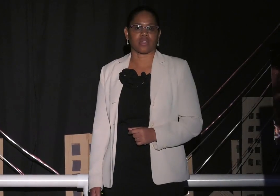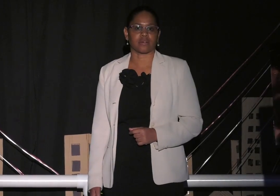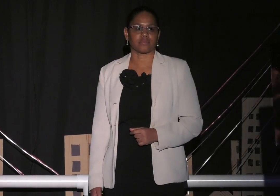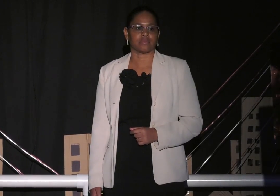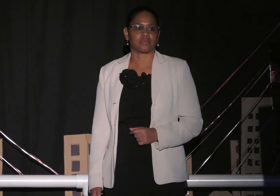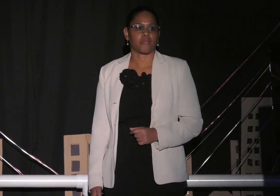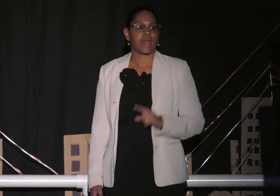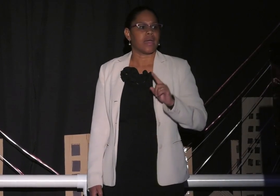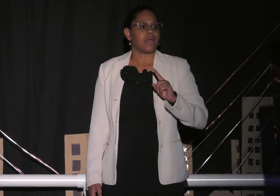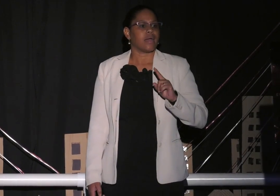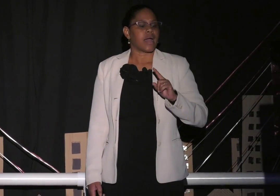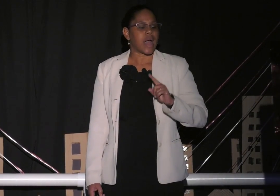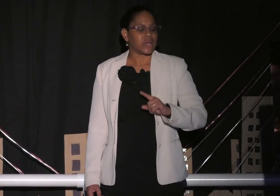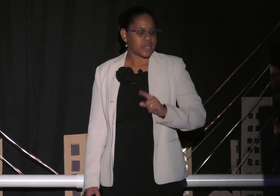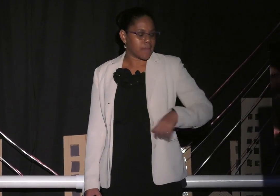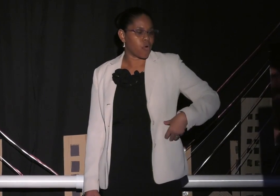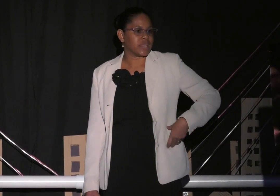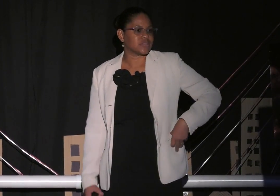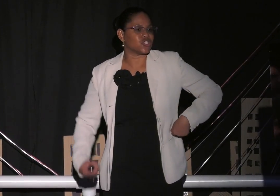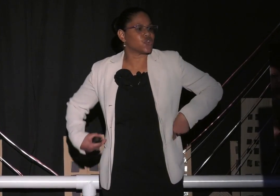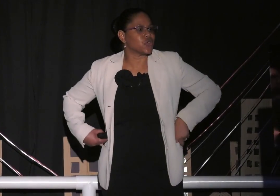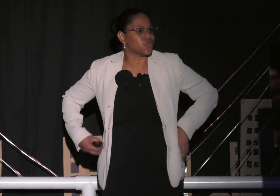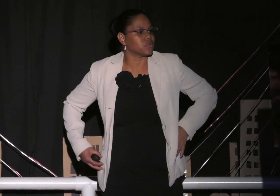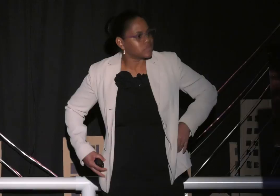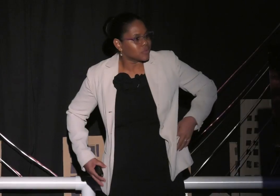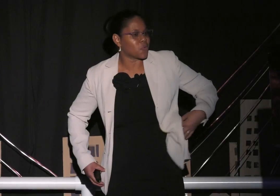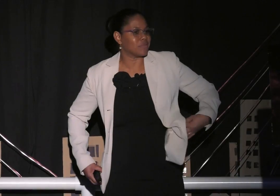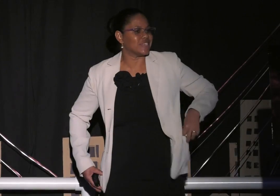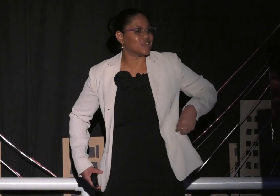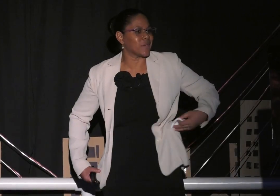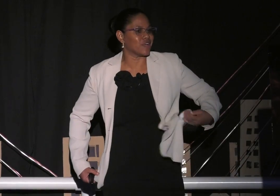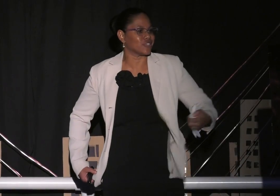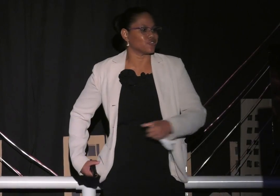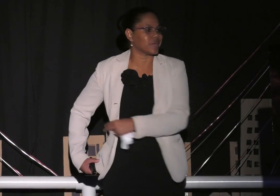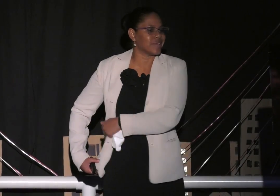other. I want to take a moment to show you what I'm teaching my young children.